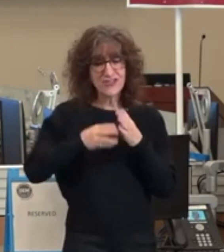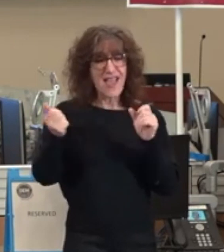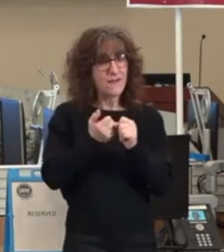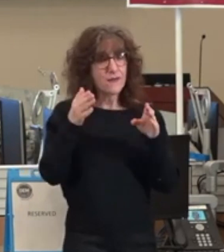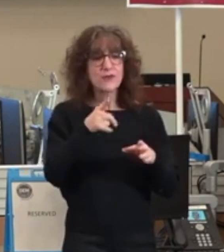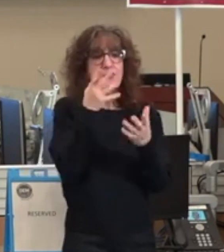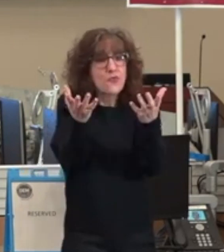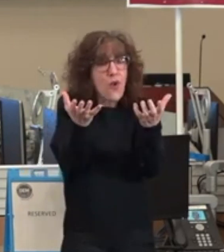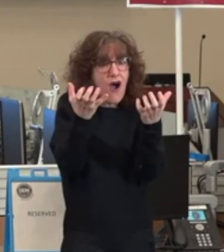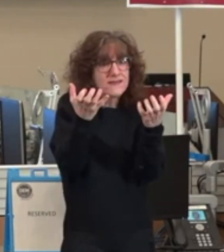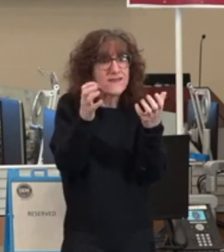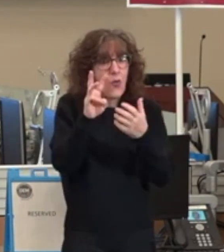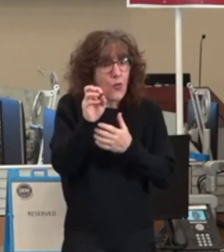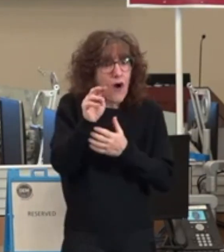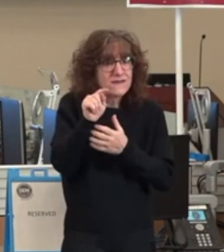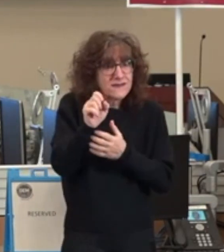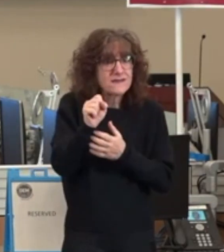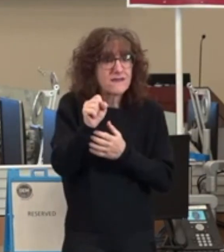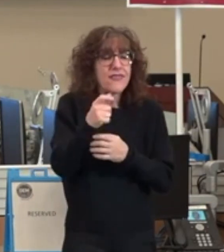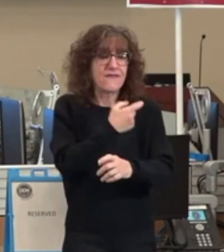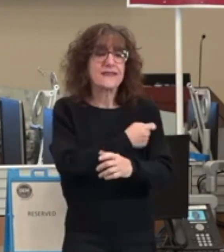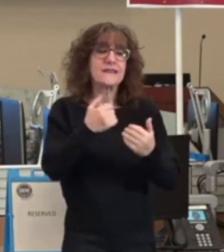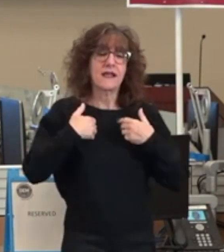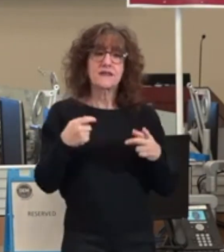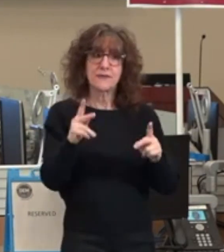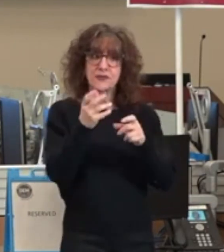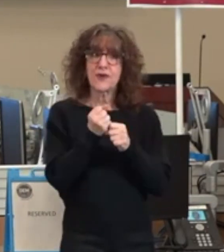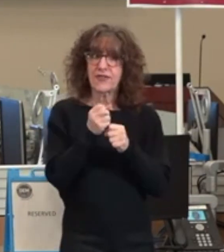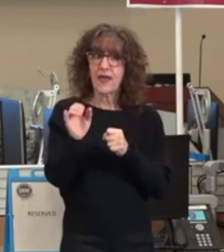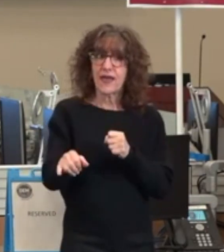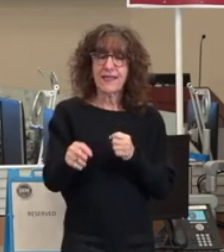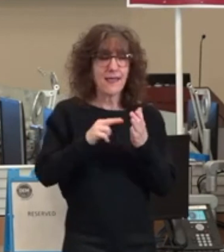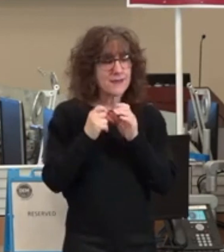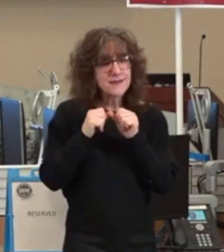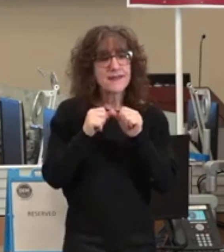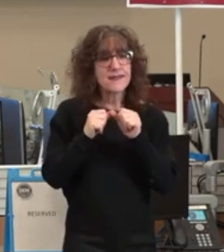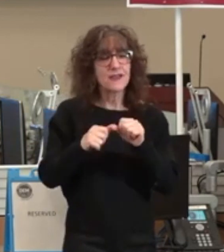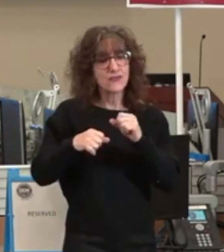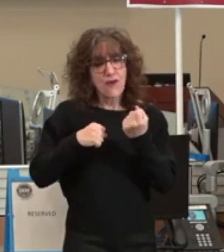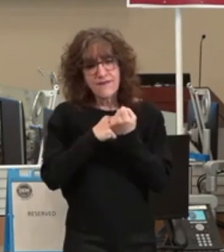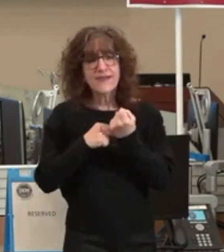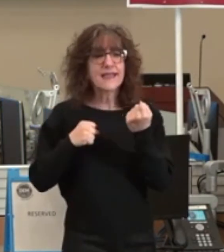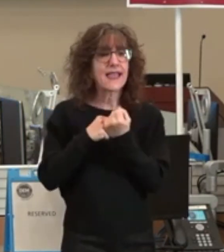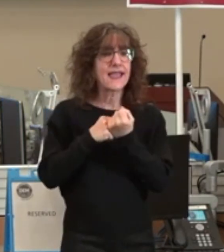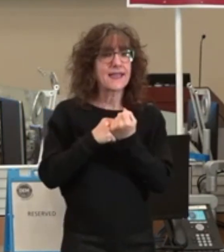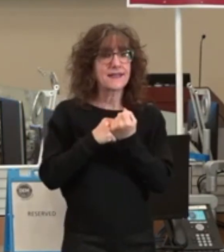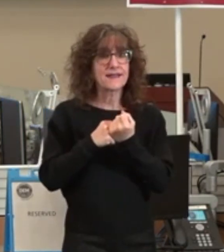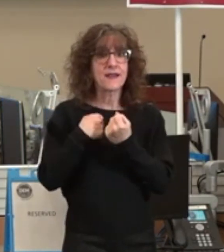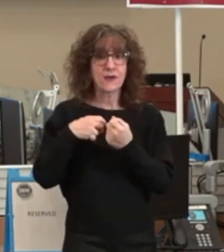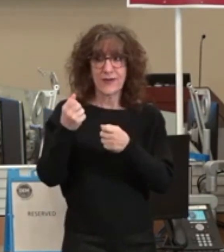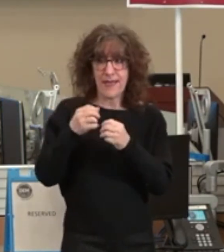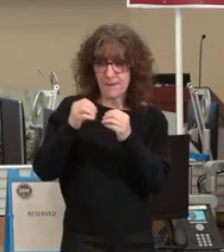who wants the vaccine in Prince George's County has the opportunity to receive it. That means we'll continue to advocate that we